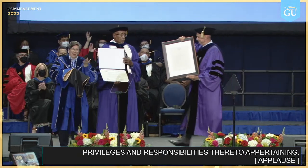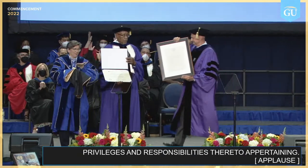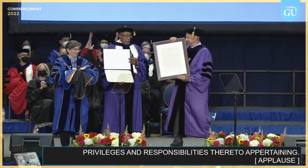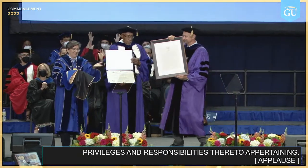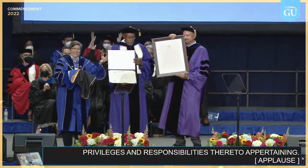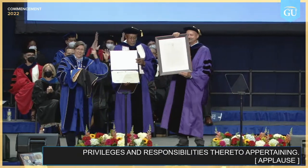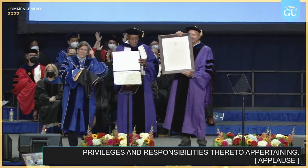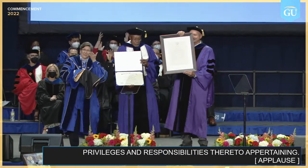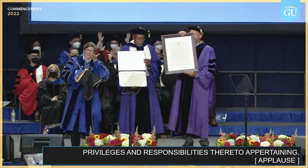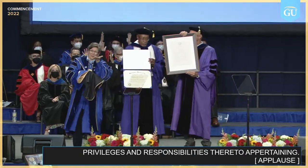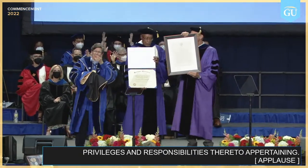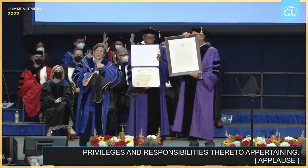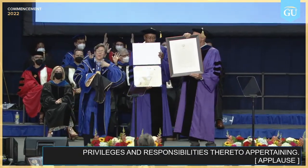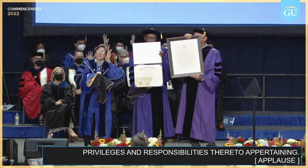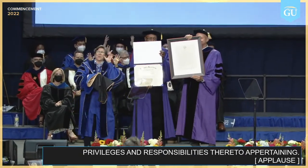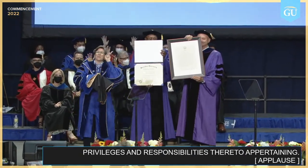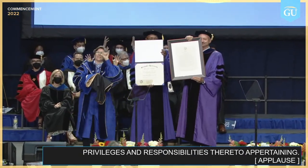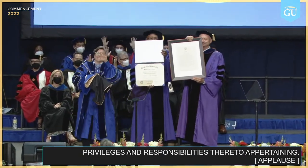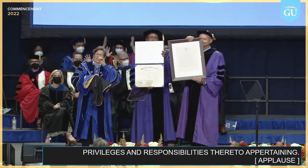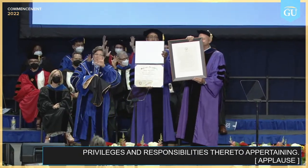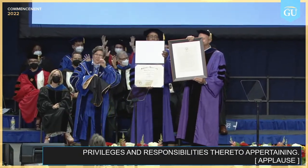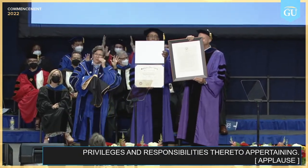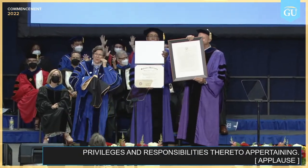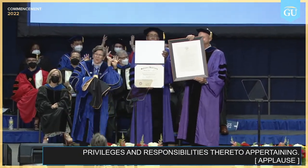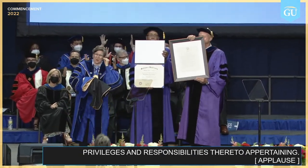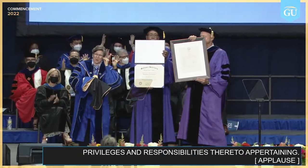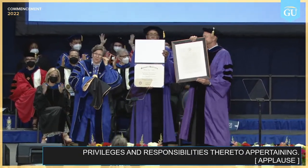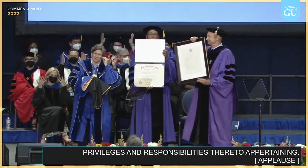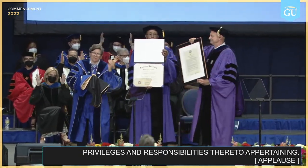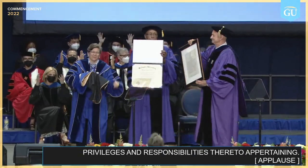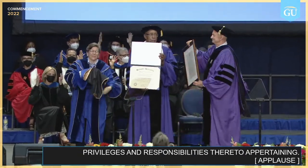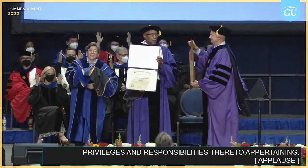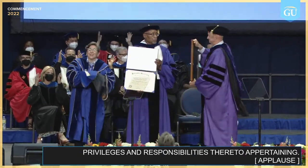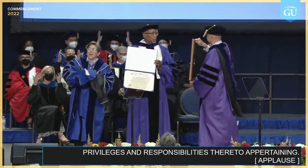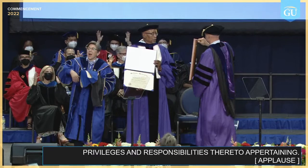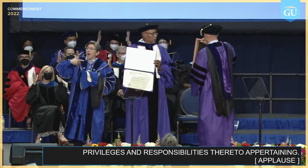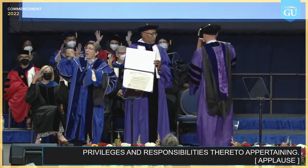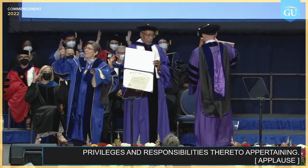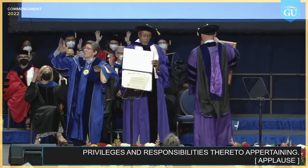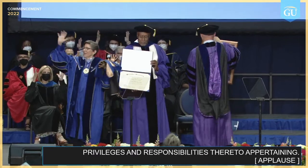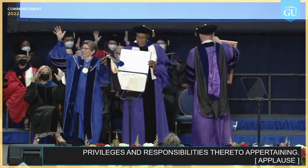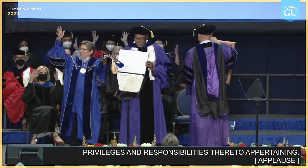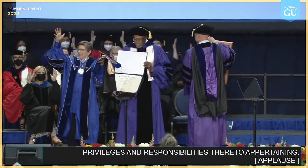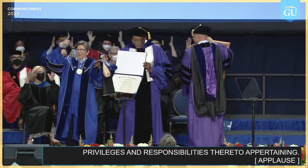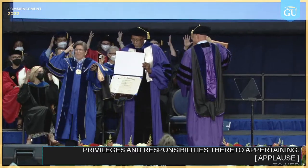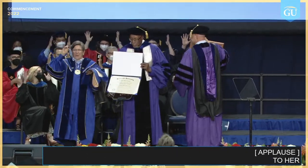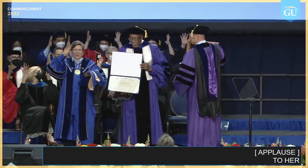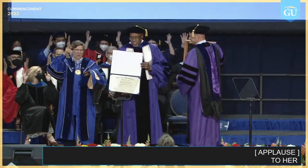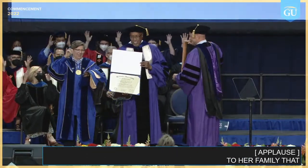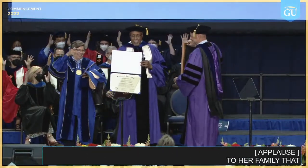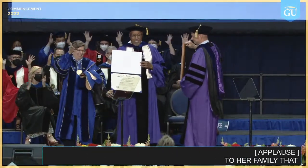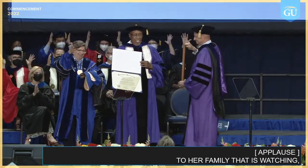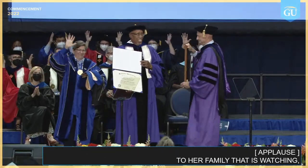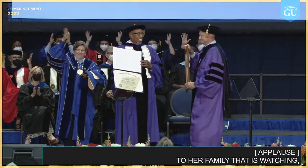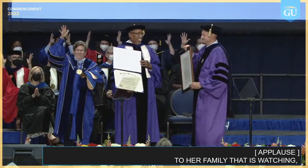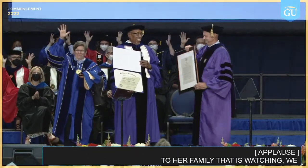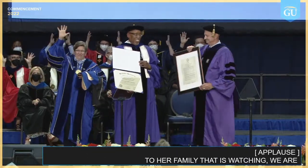And to her family that is watching, we are thinking of you, and this will be sent to your home. A round of applause for Dorothy